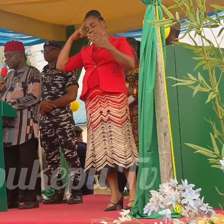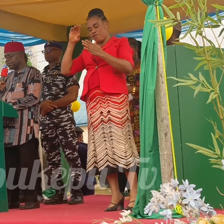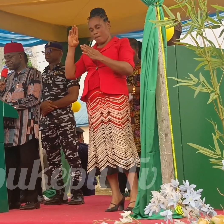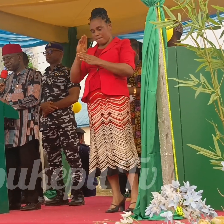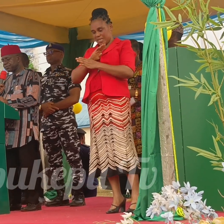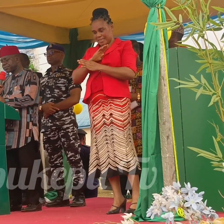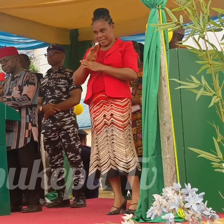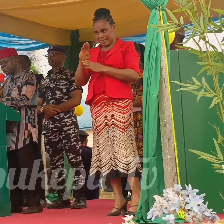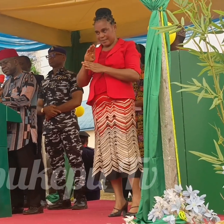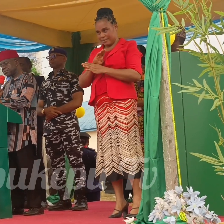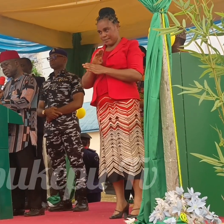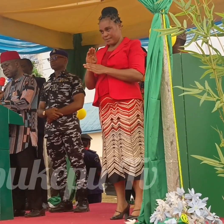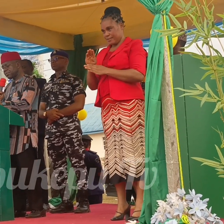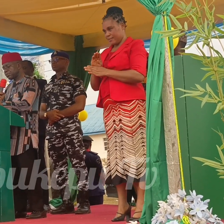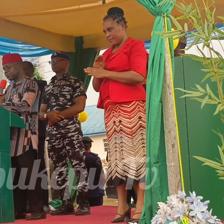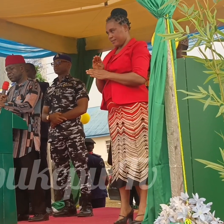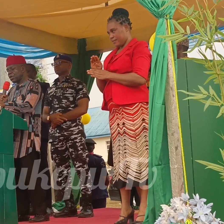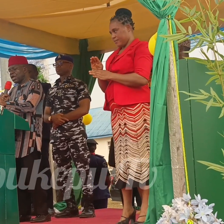business.